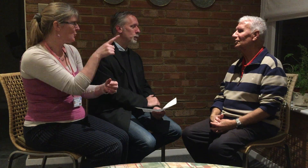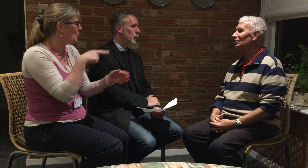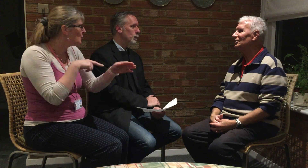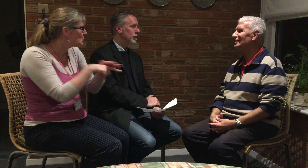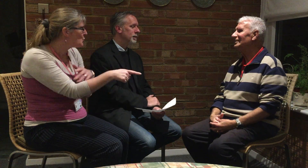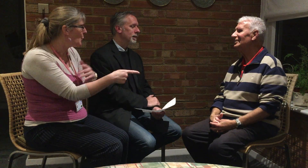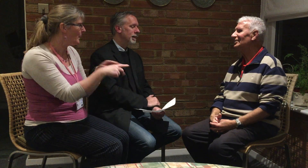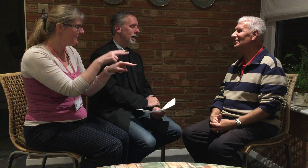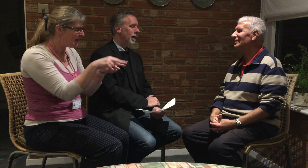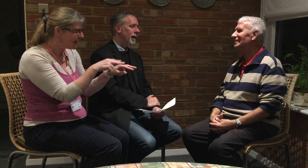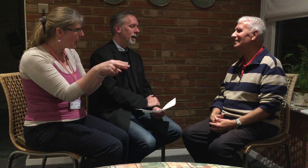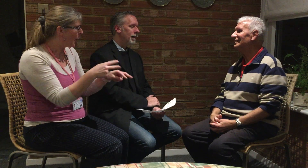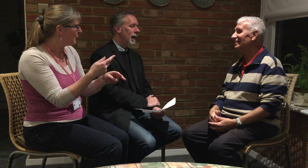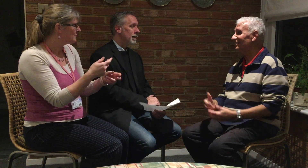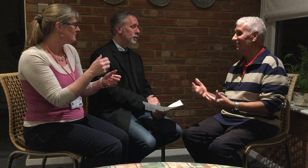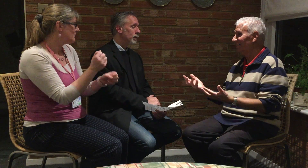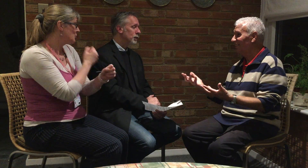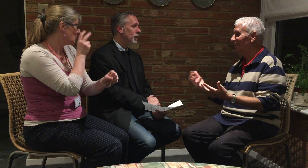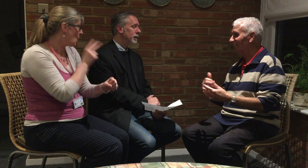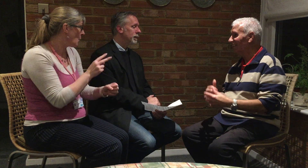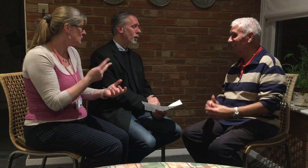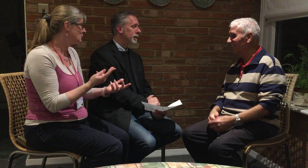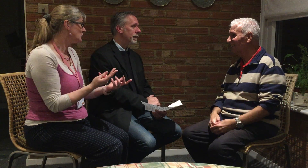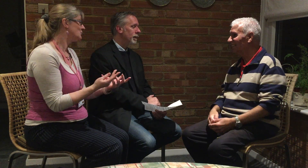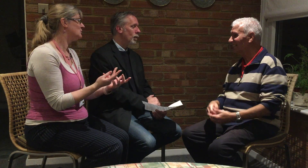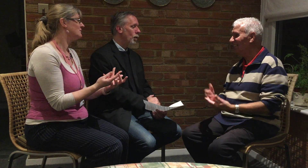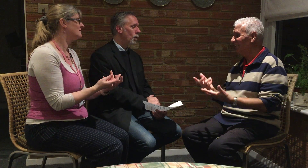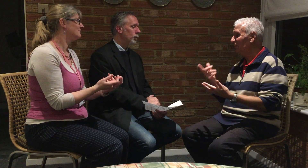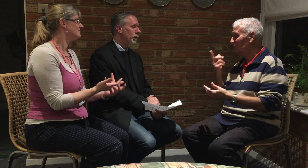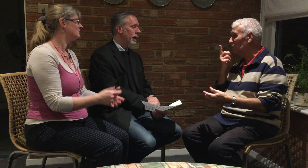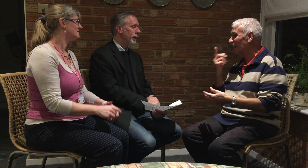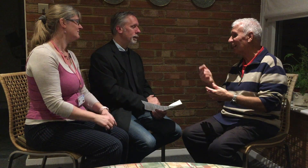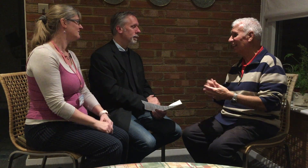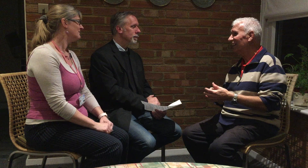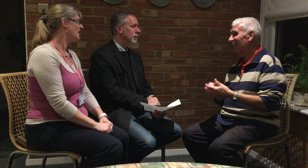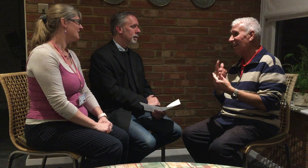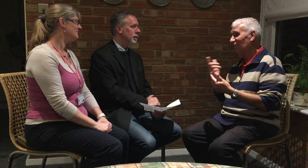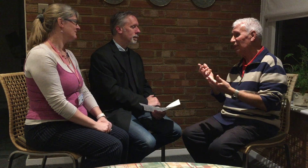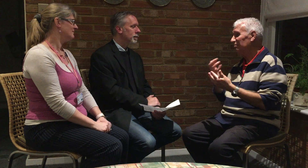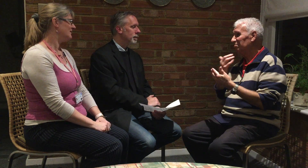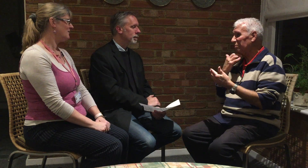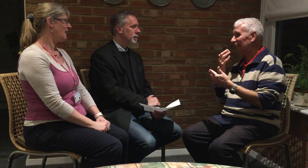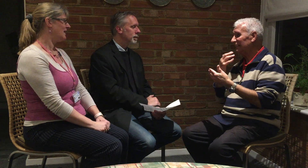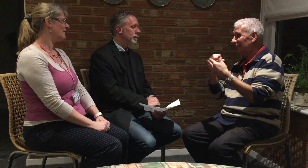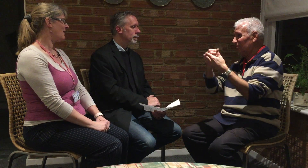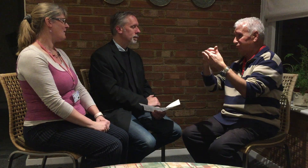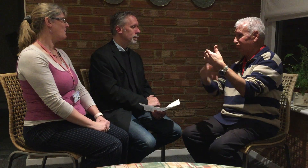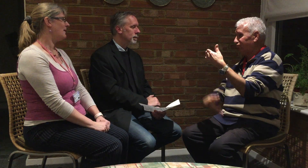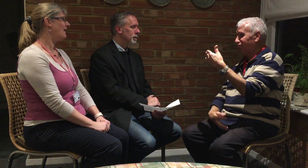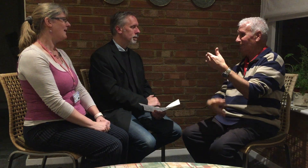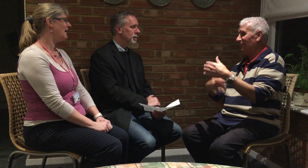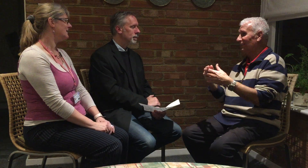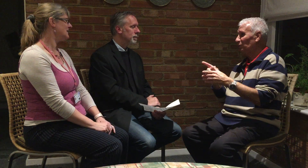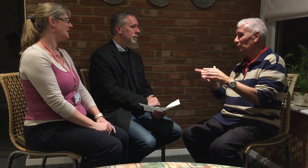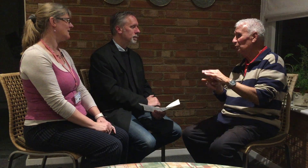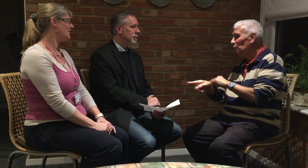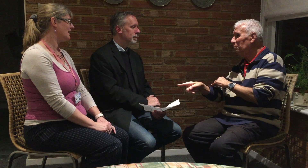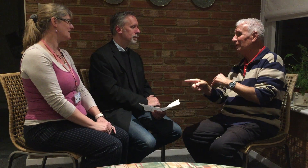too. And certainly the idea of a Yeah, you can look. There are plenty of things